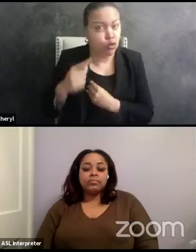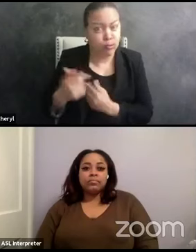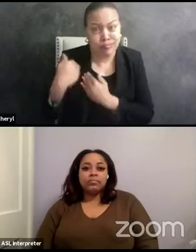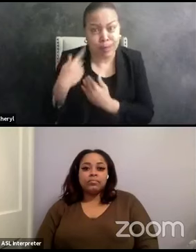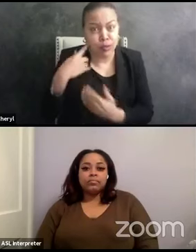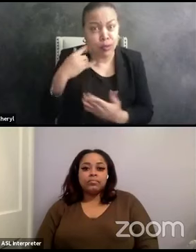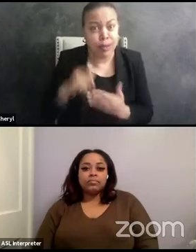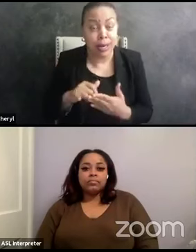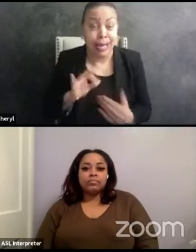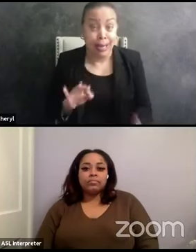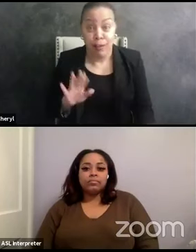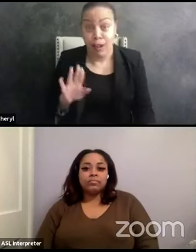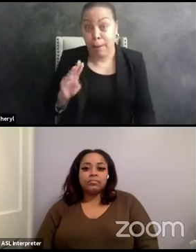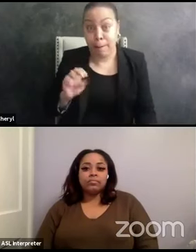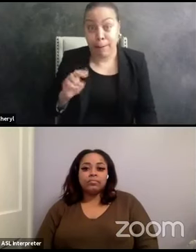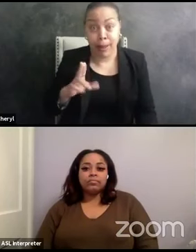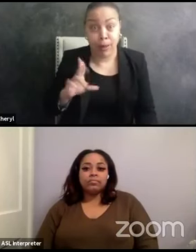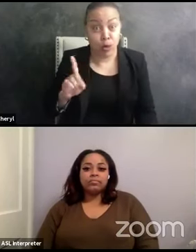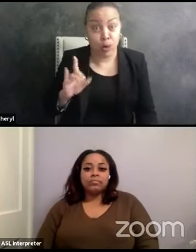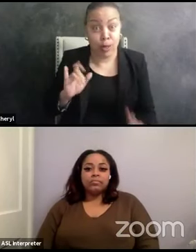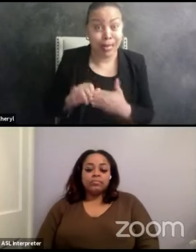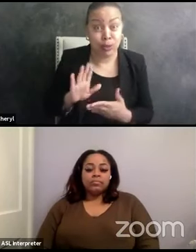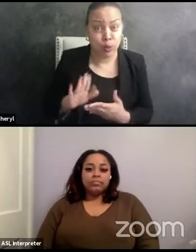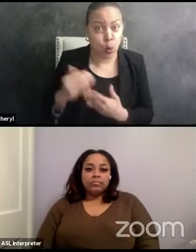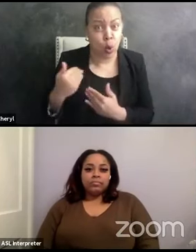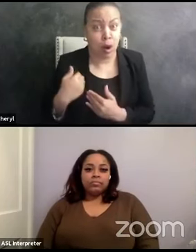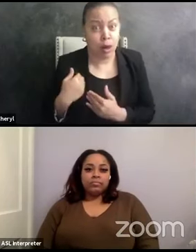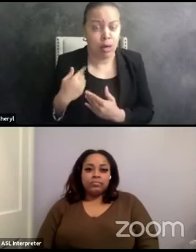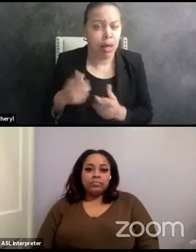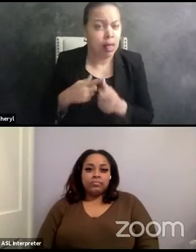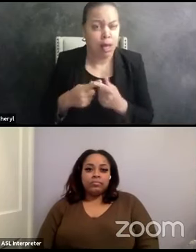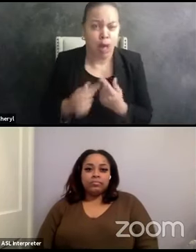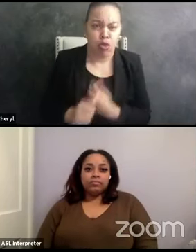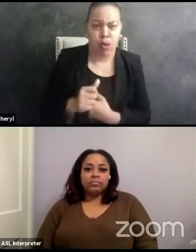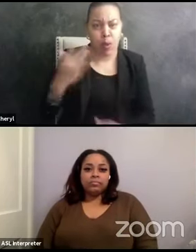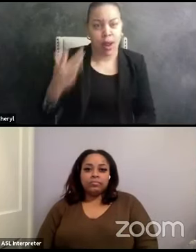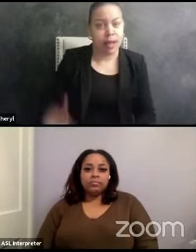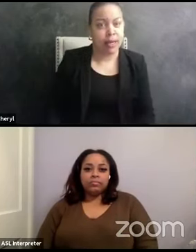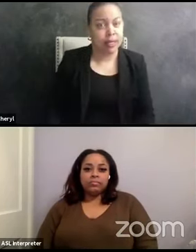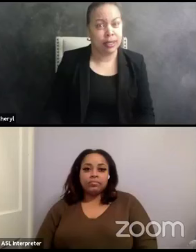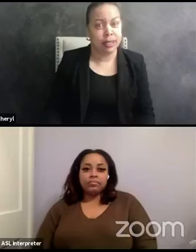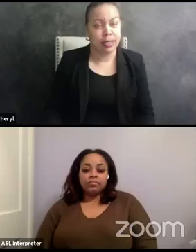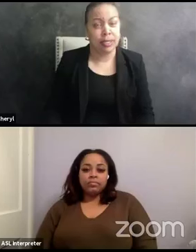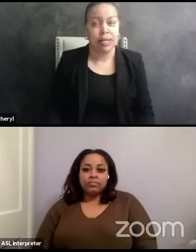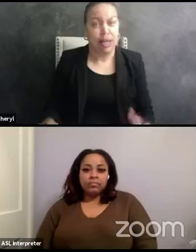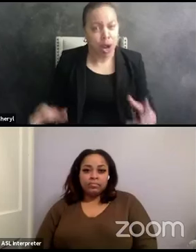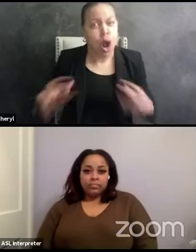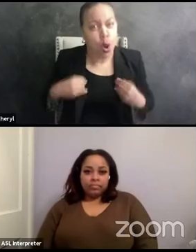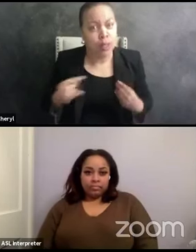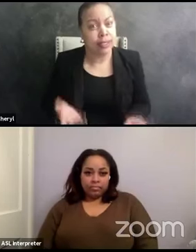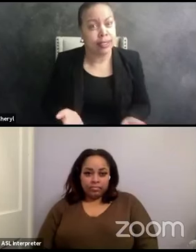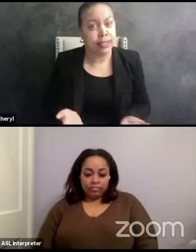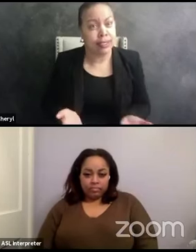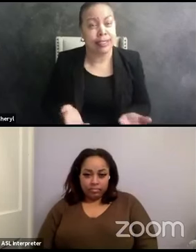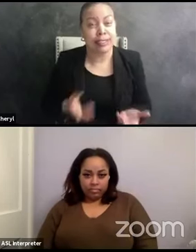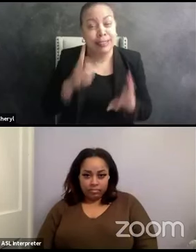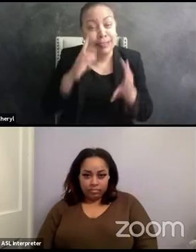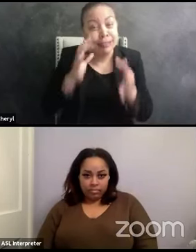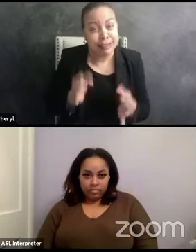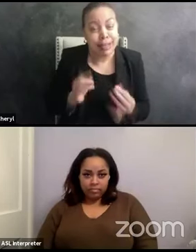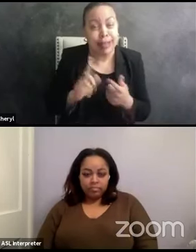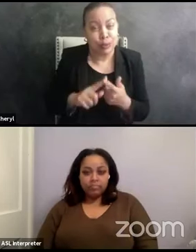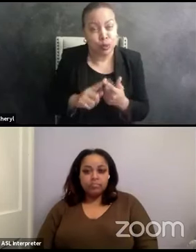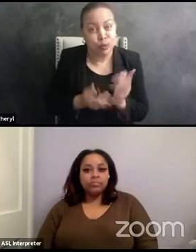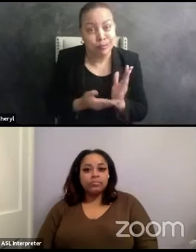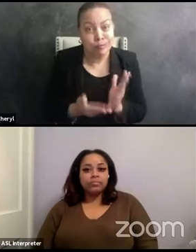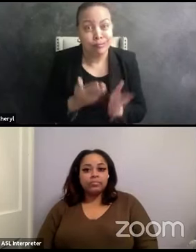is yours, then why would you be threatened by it? Why wouldn't you take ownership of it? Why wouldn't you decide to make it something